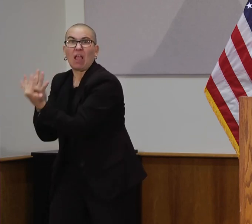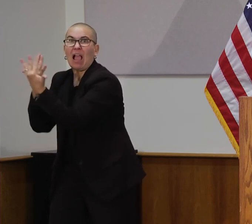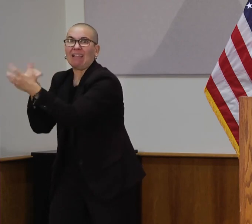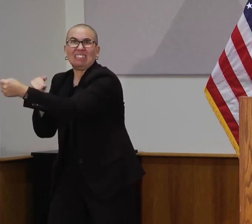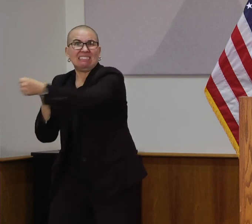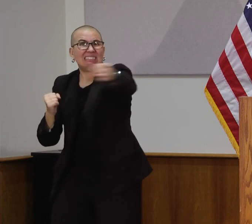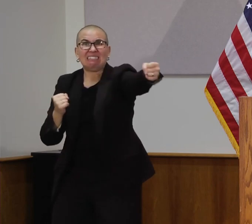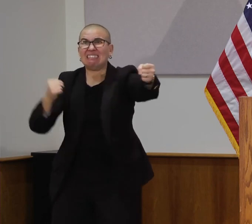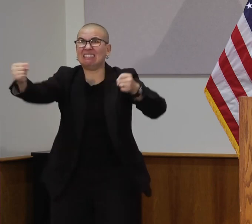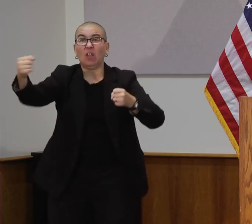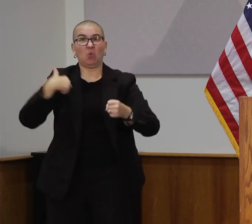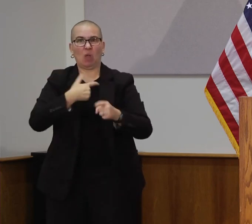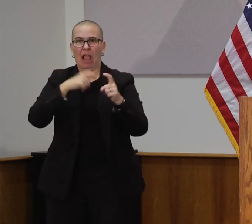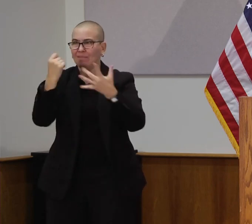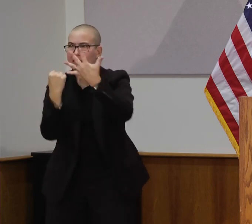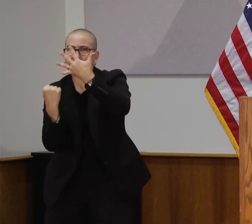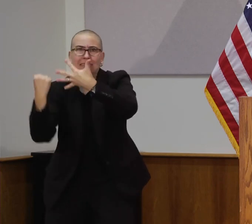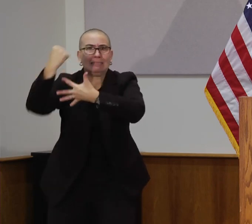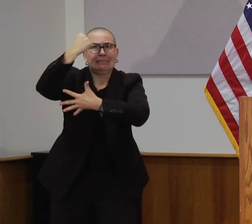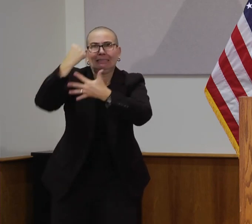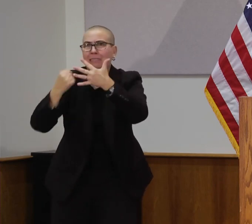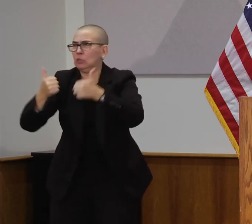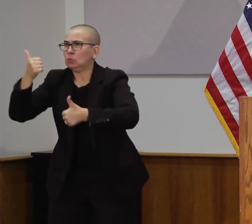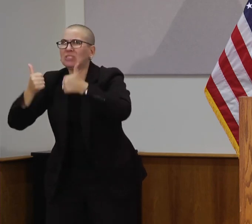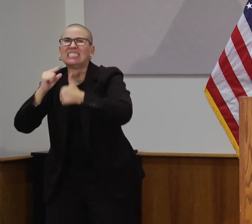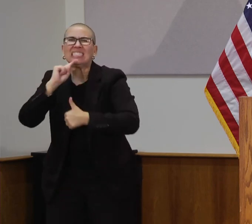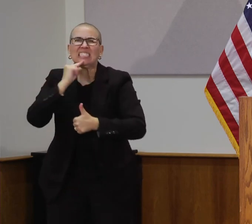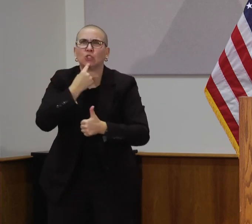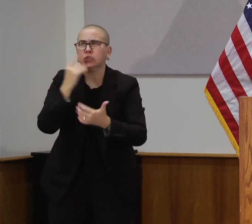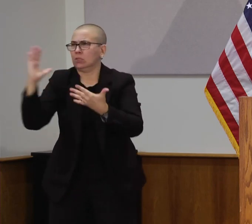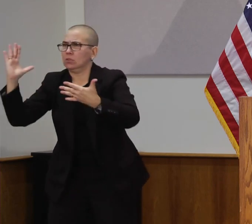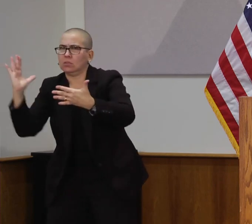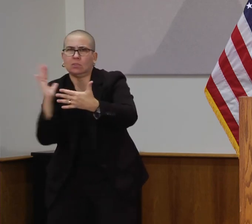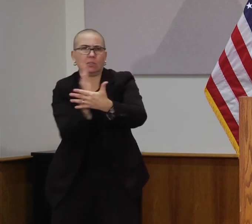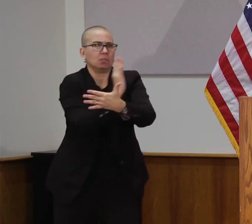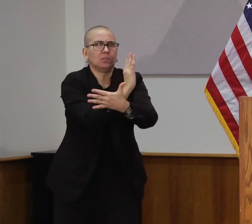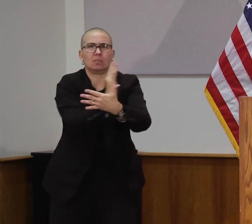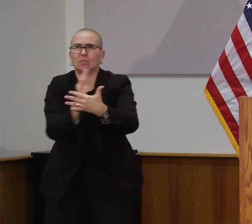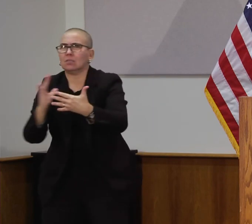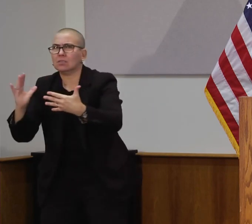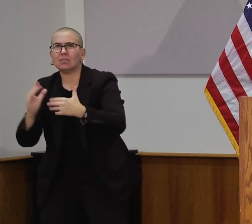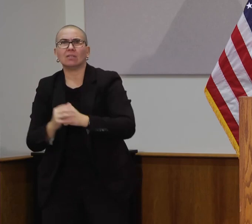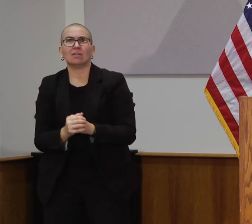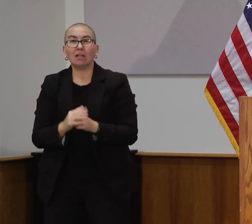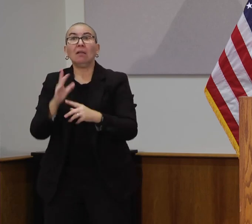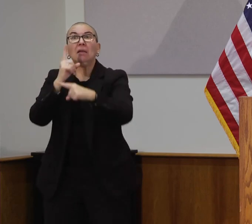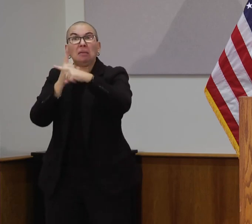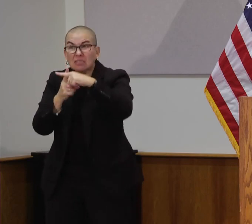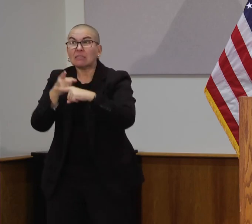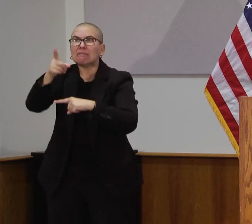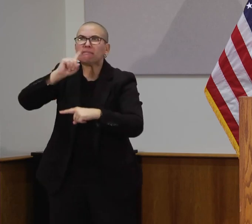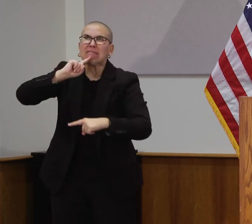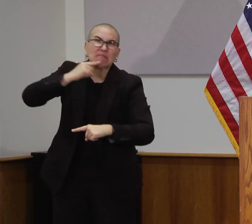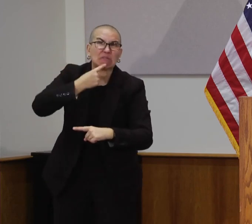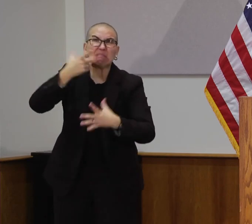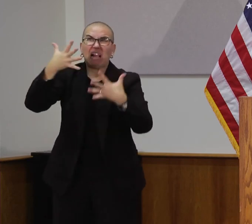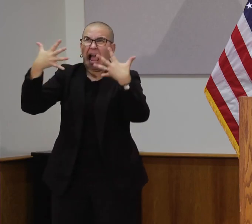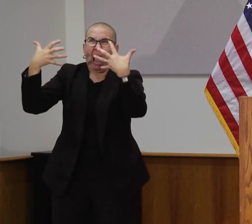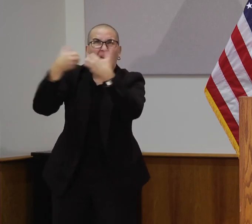COVID-19 patients while there are still other emergent situations happening in our community. This